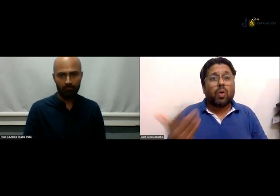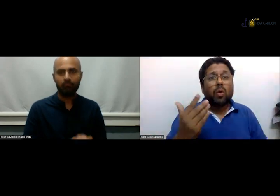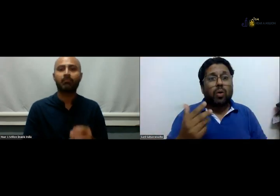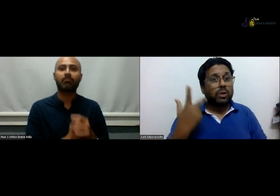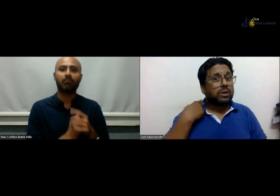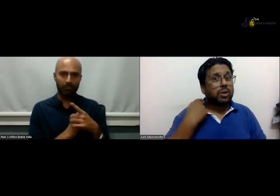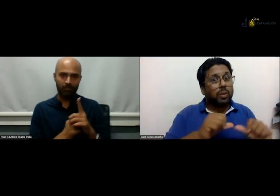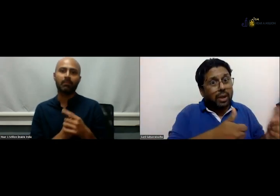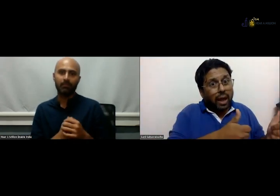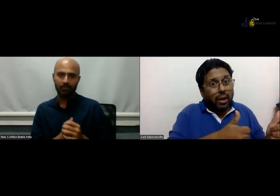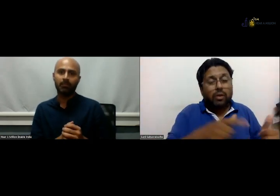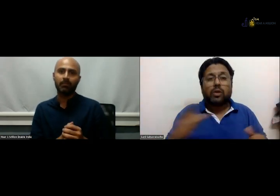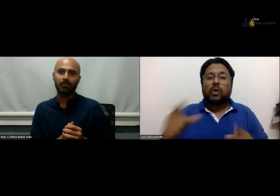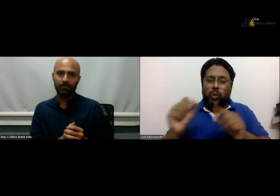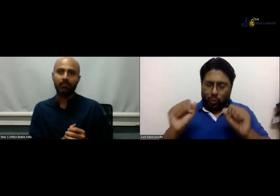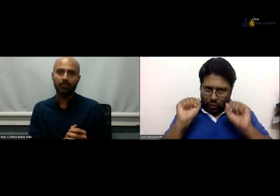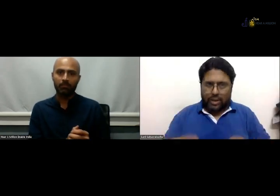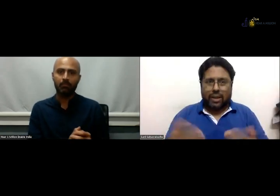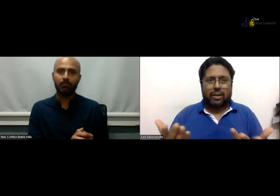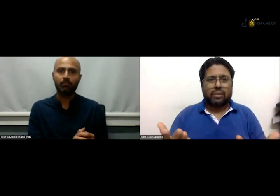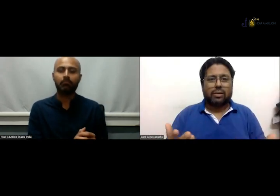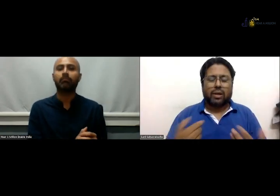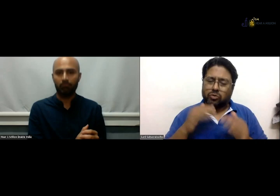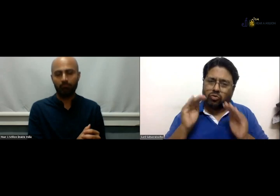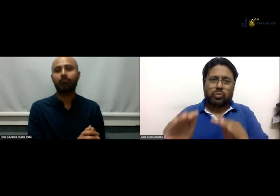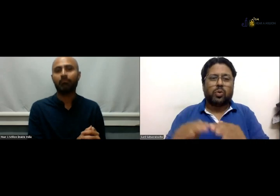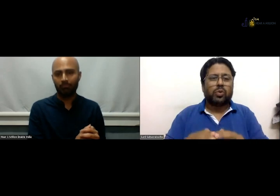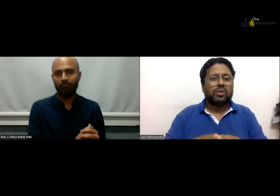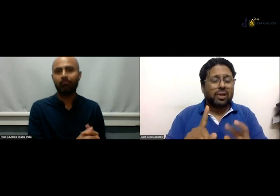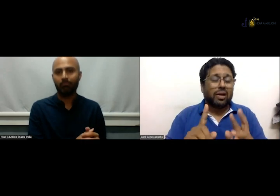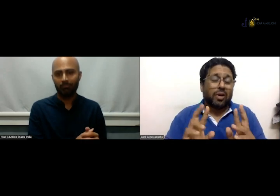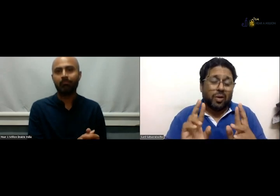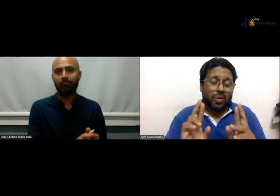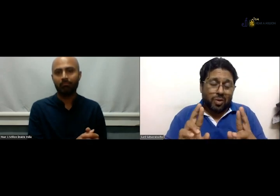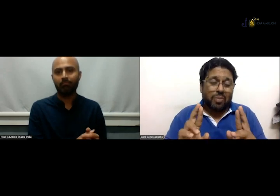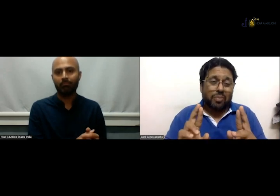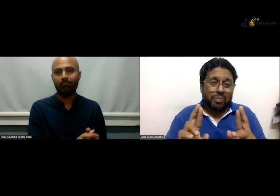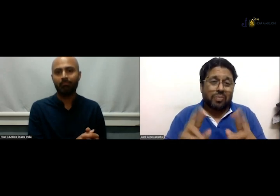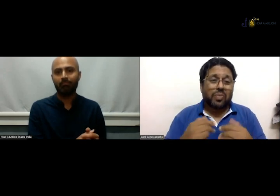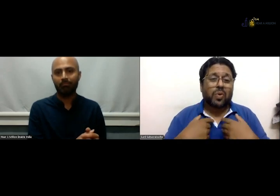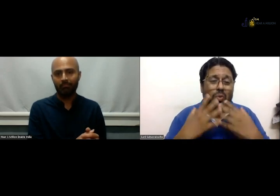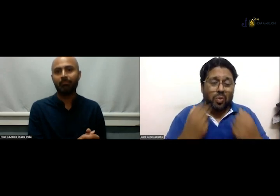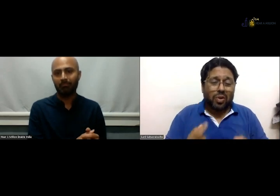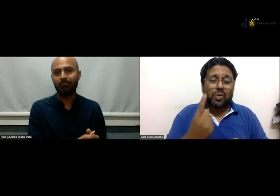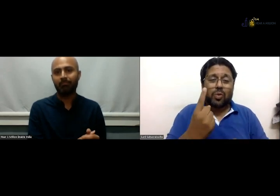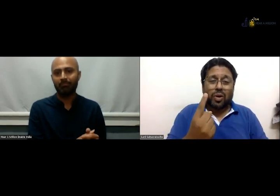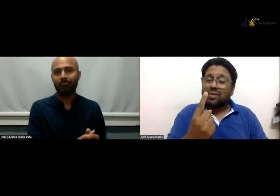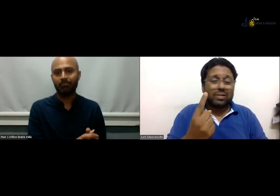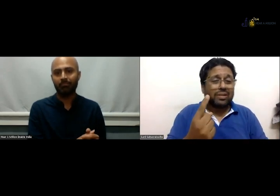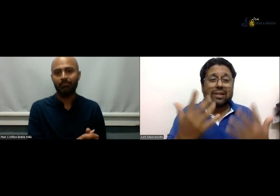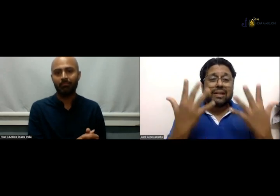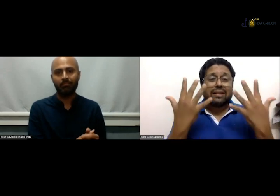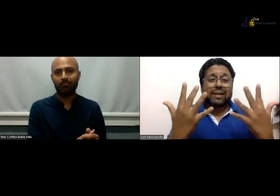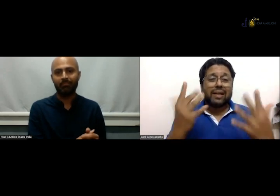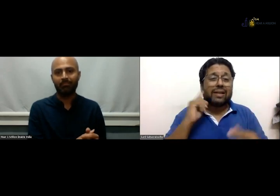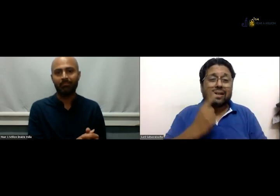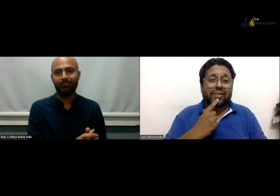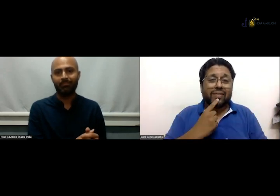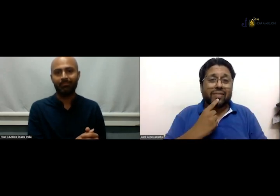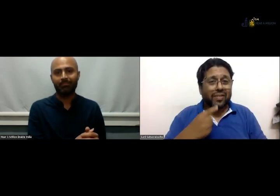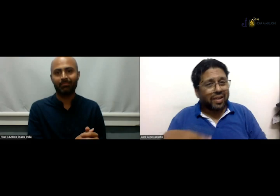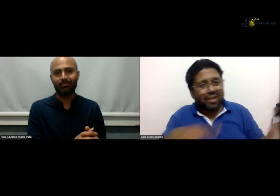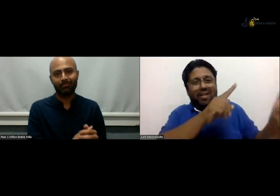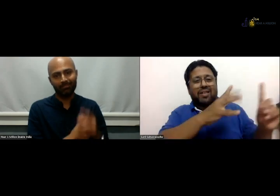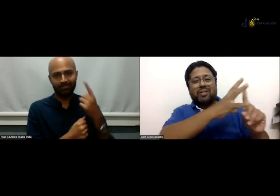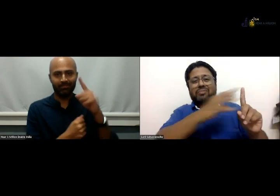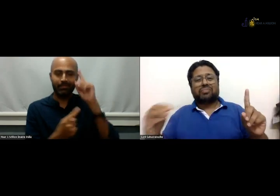Yes, if you have, you know, such dream, if Saudamini can, then you also can. Yes, we will support you. I really hope. I